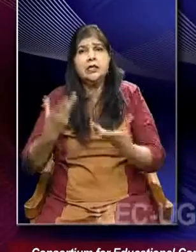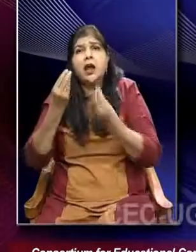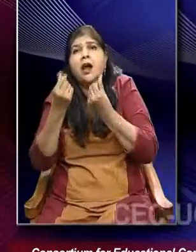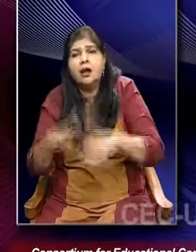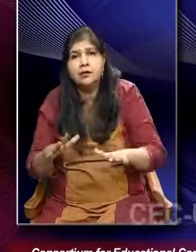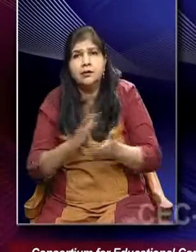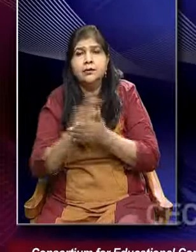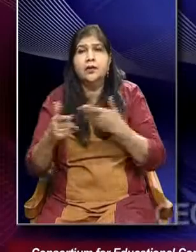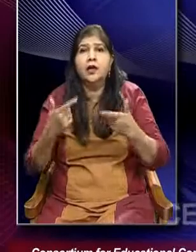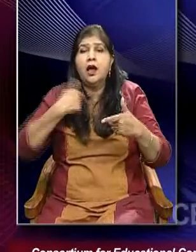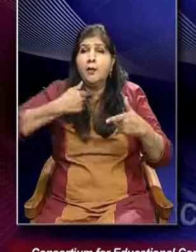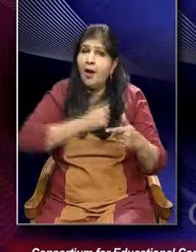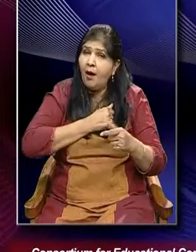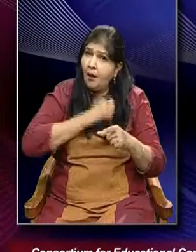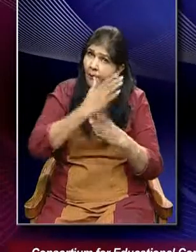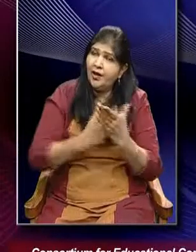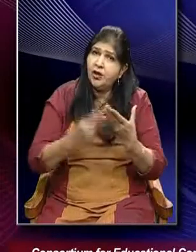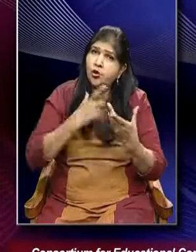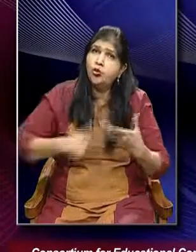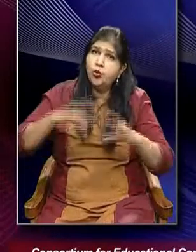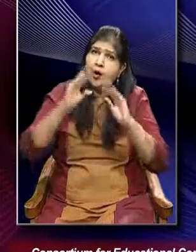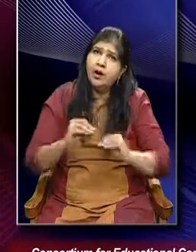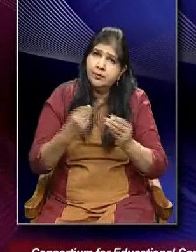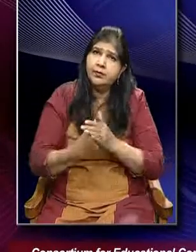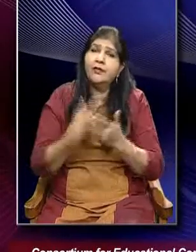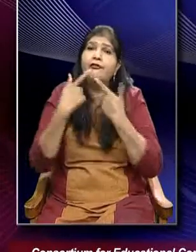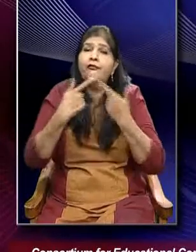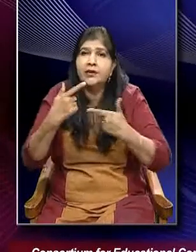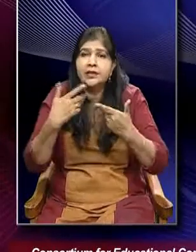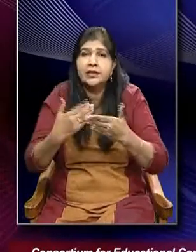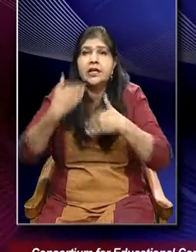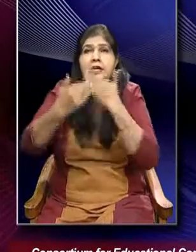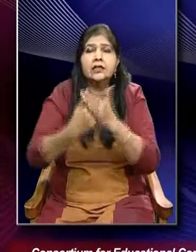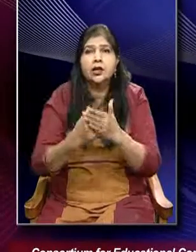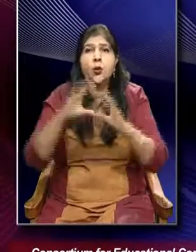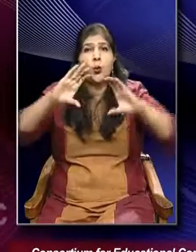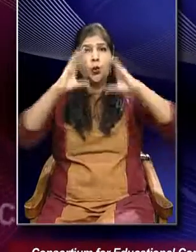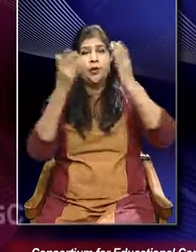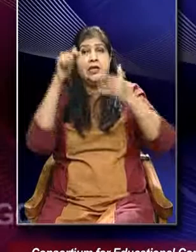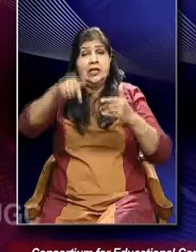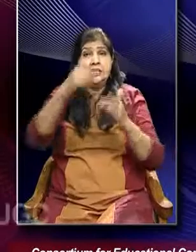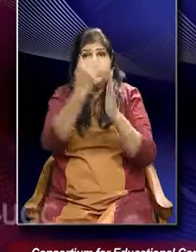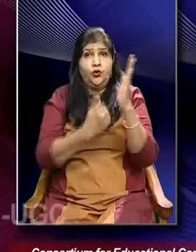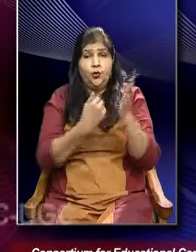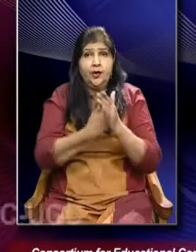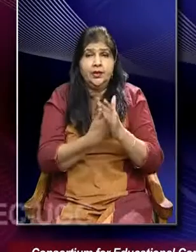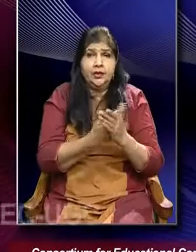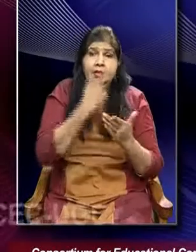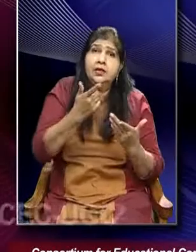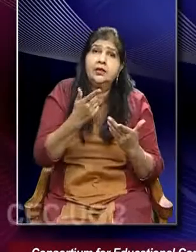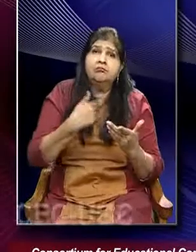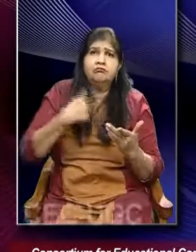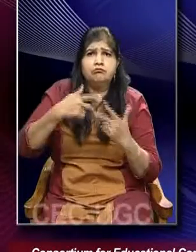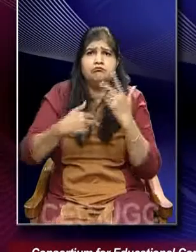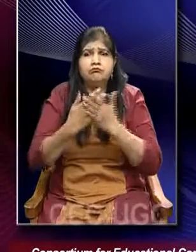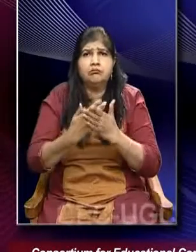indigenous values. Further, as we discuss cultural globalization, this phenomena is being experienced